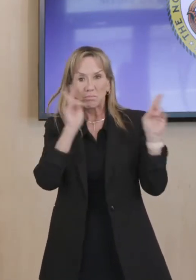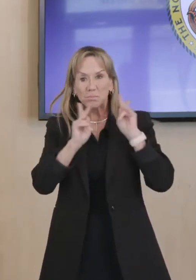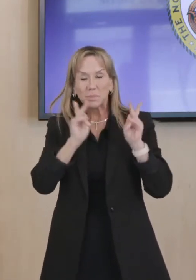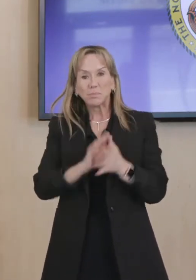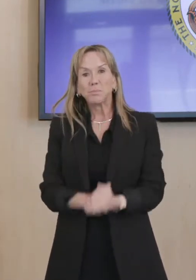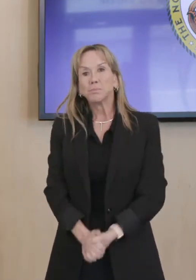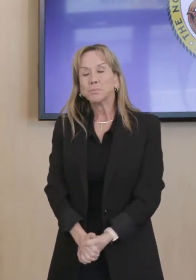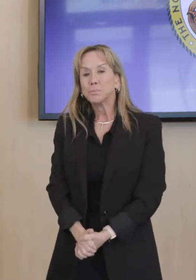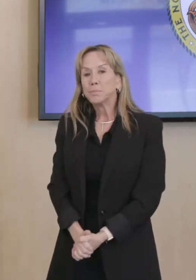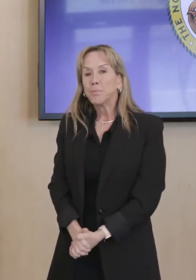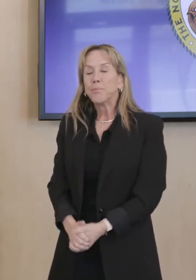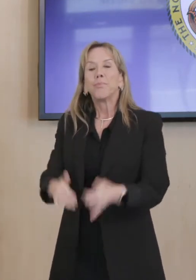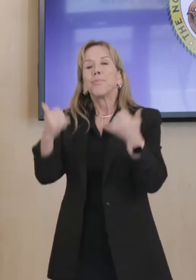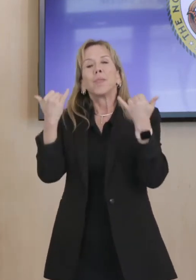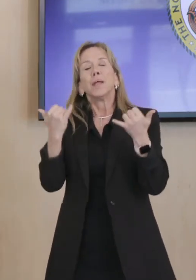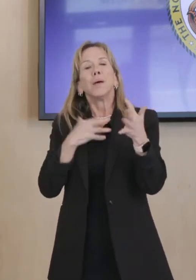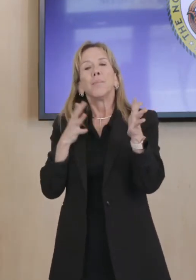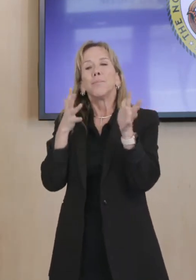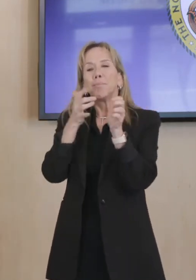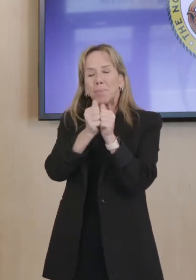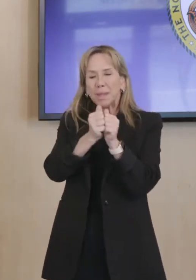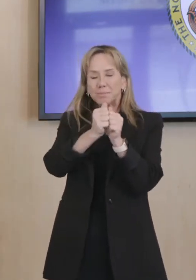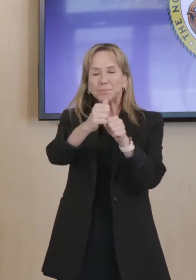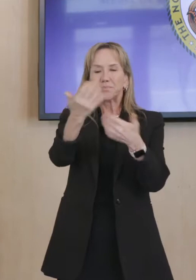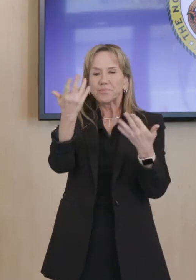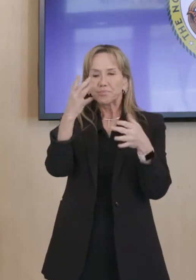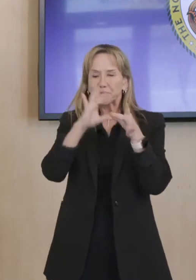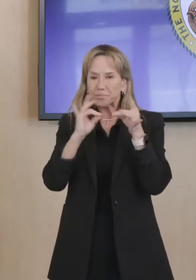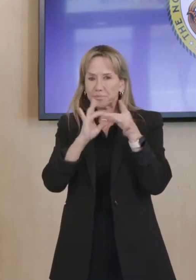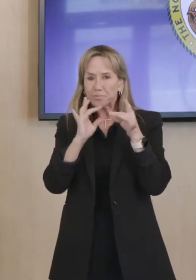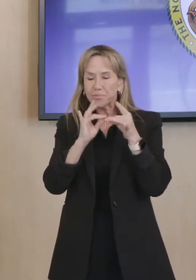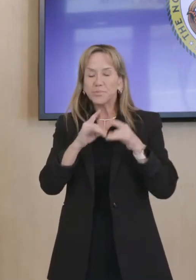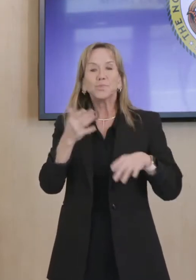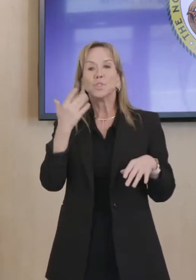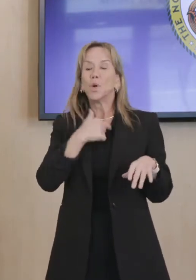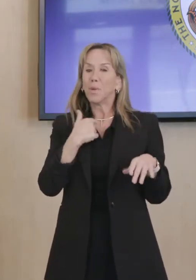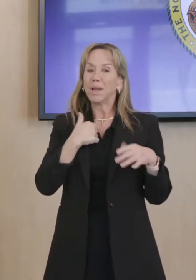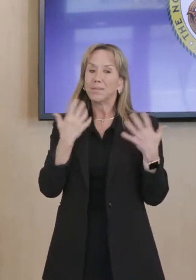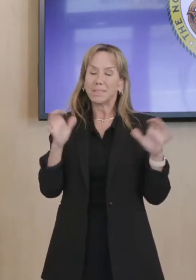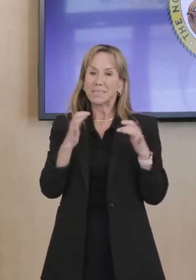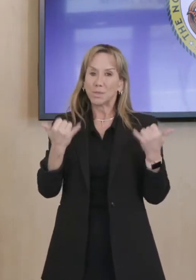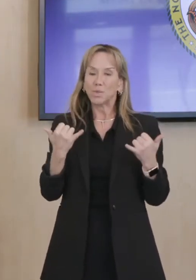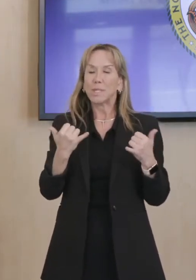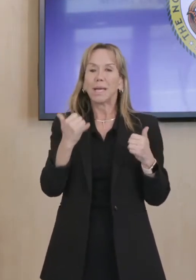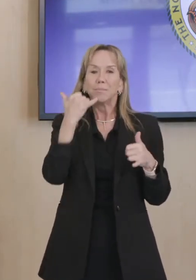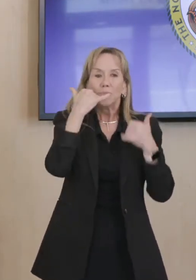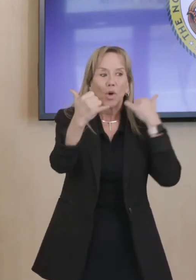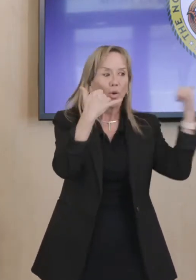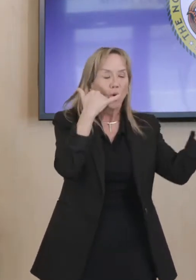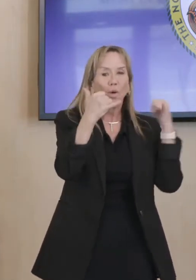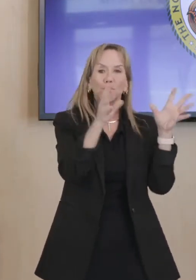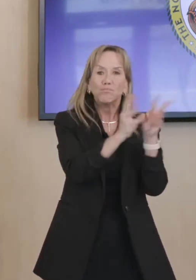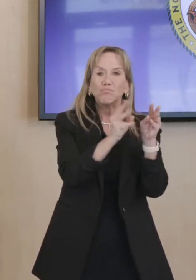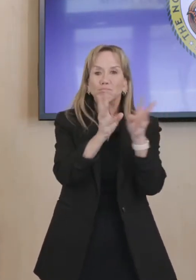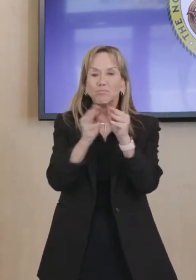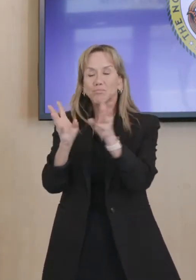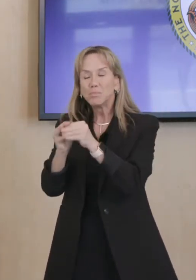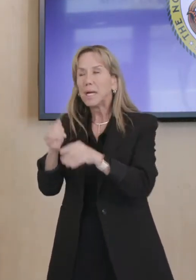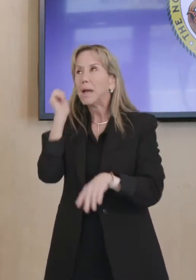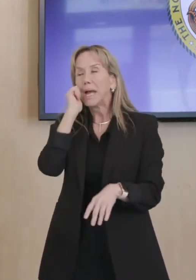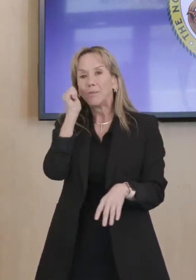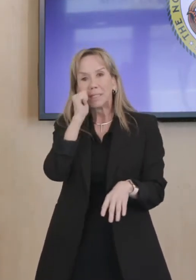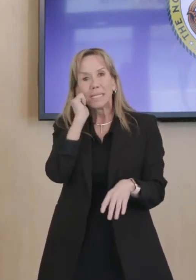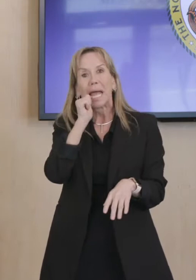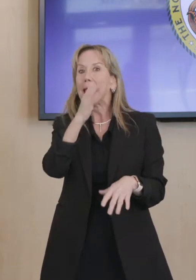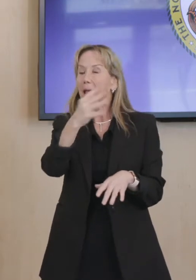a quick update today. As we do every day, we did a series of sector calls. And these calls are important because every single day